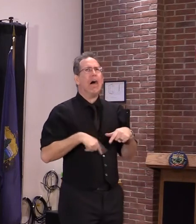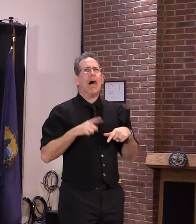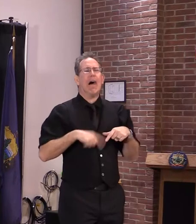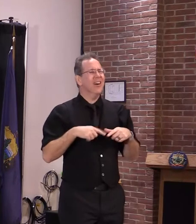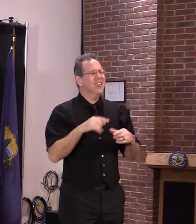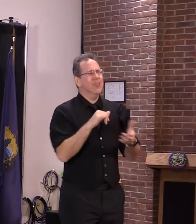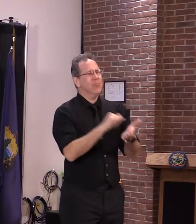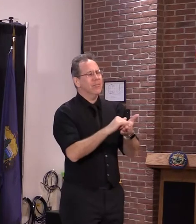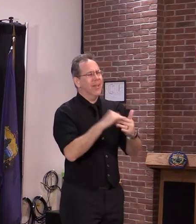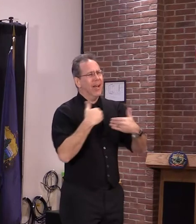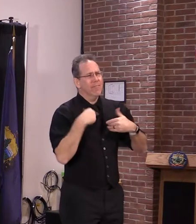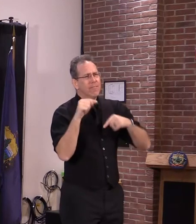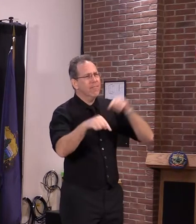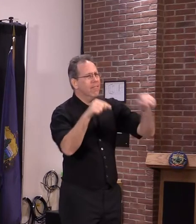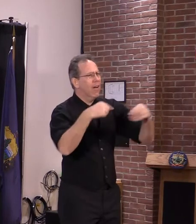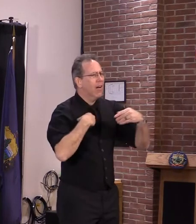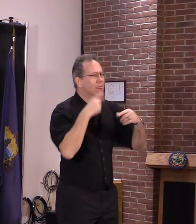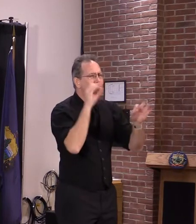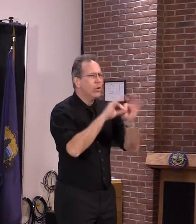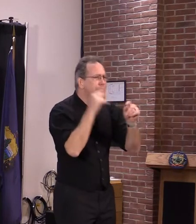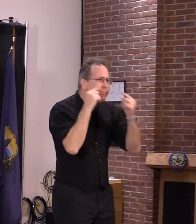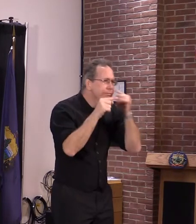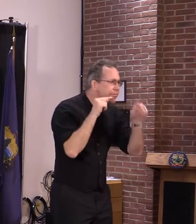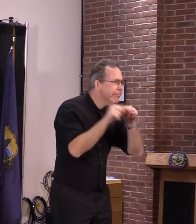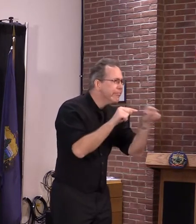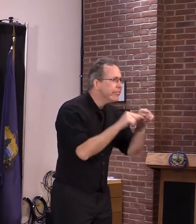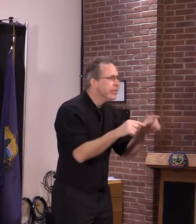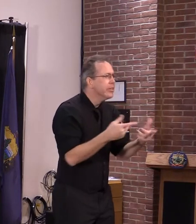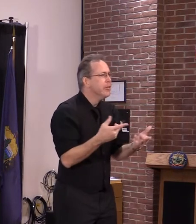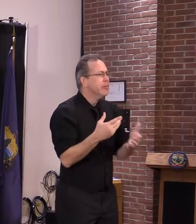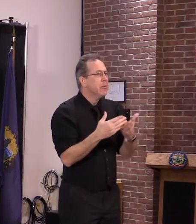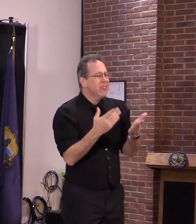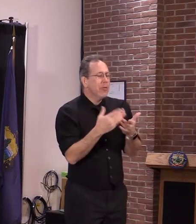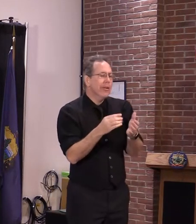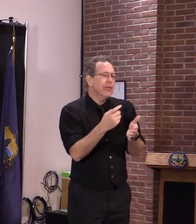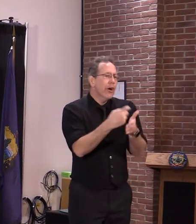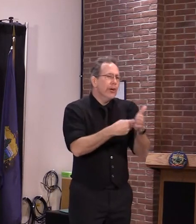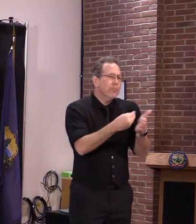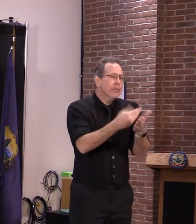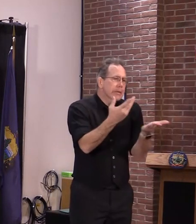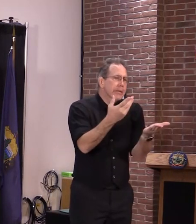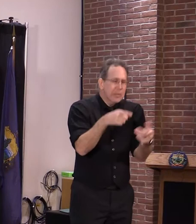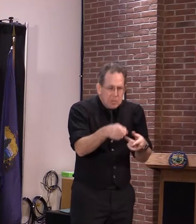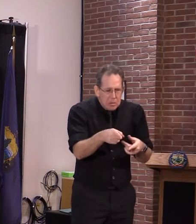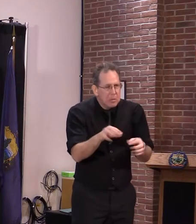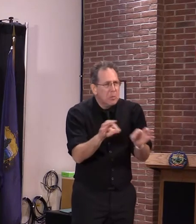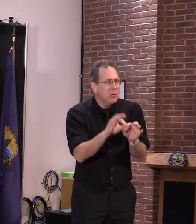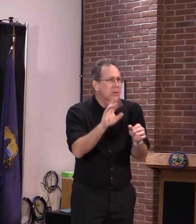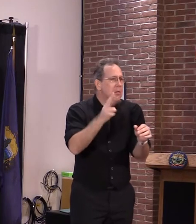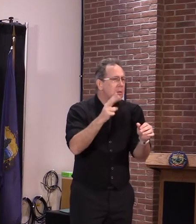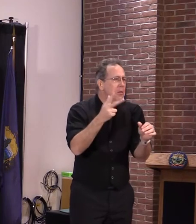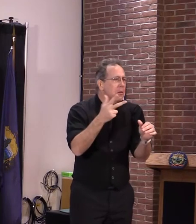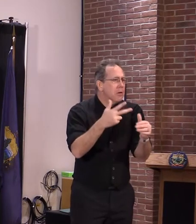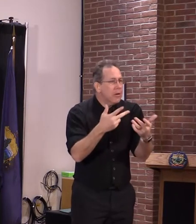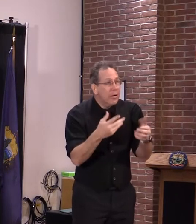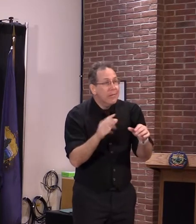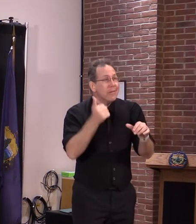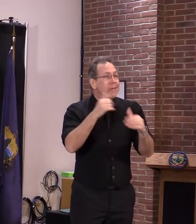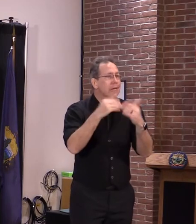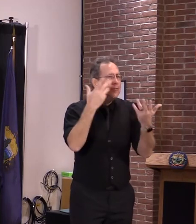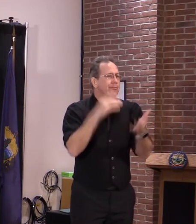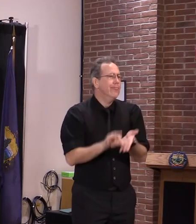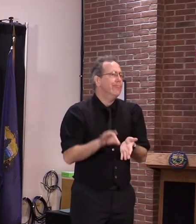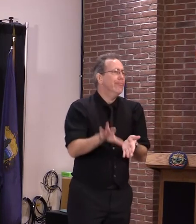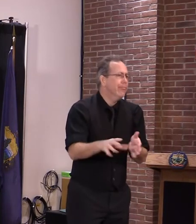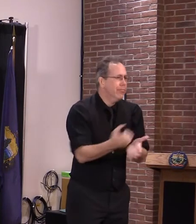are fairly nominal at this stage. A couple of other quick notes around masks. Layering is something that is